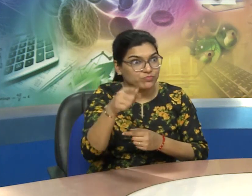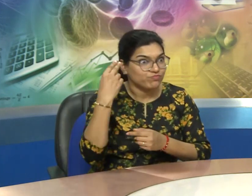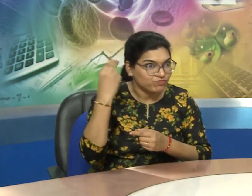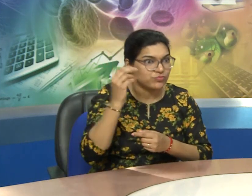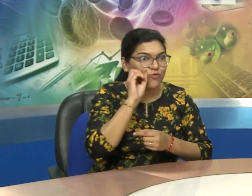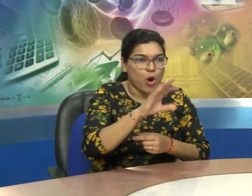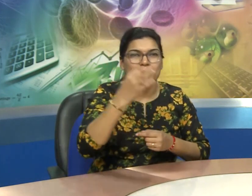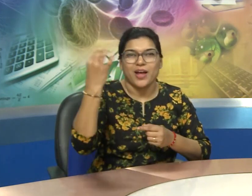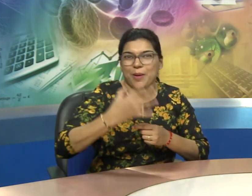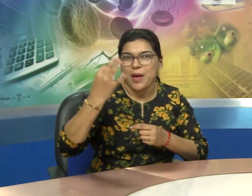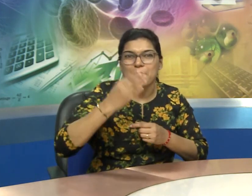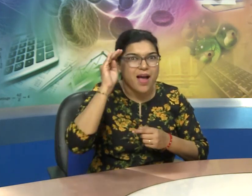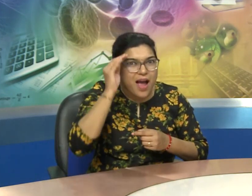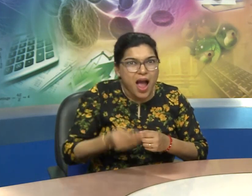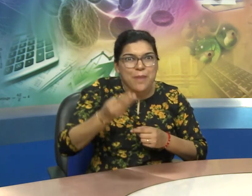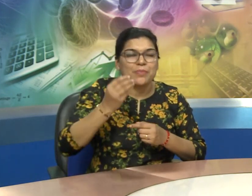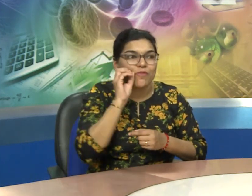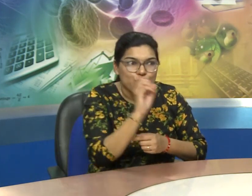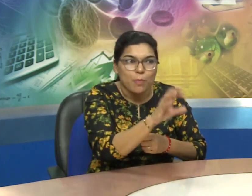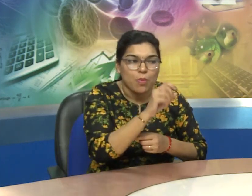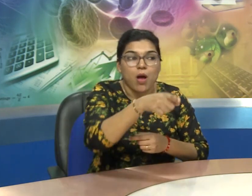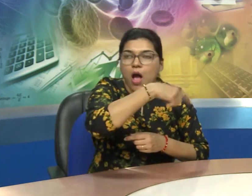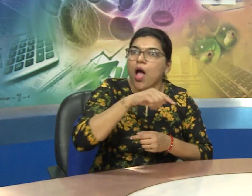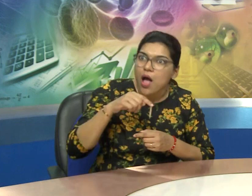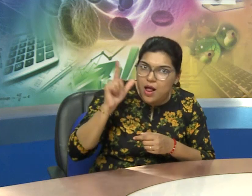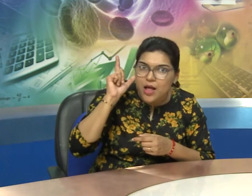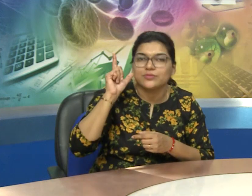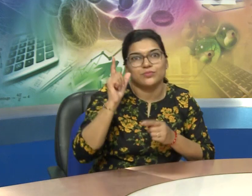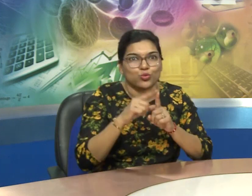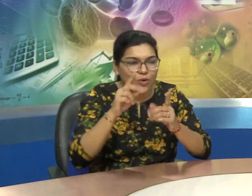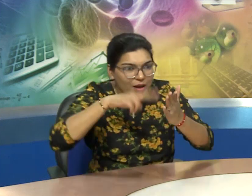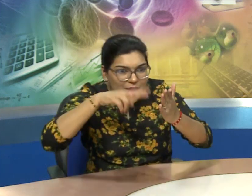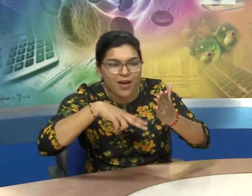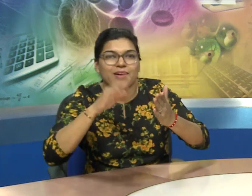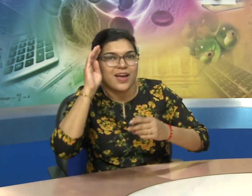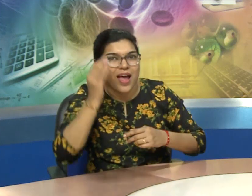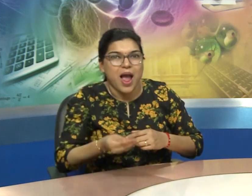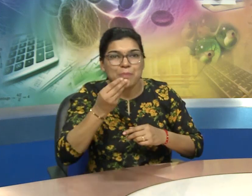which provides the bibliographical services to the users.